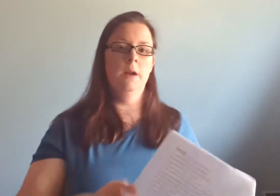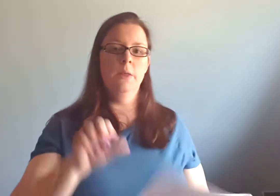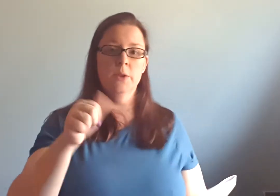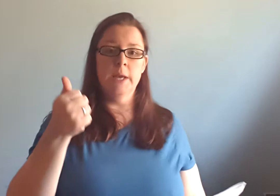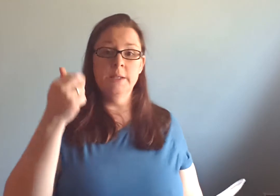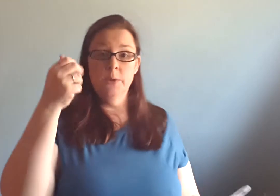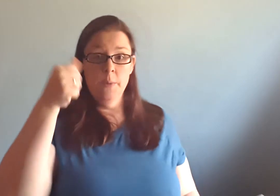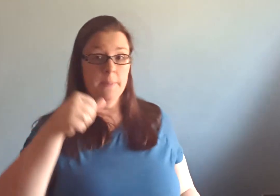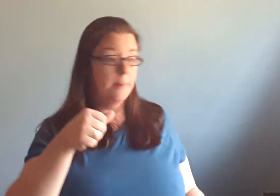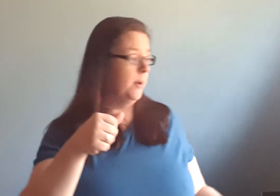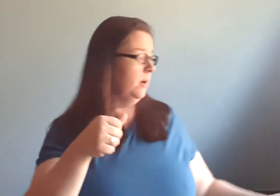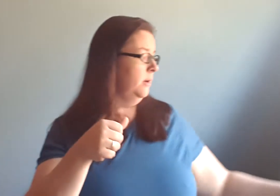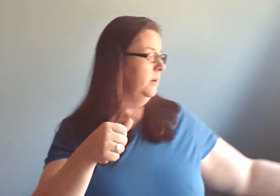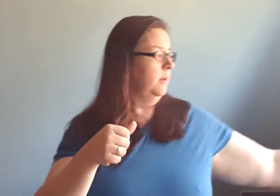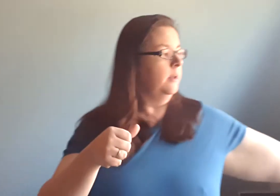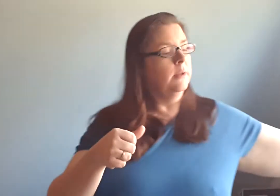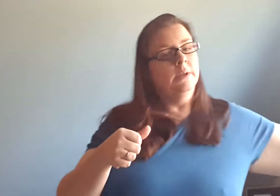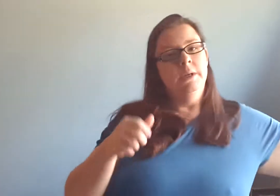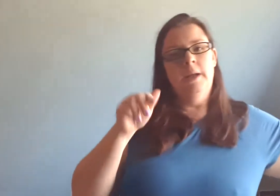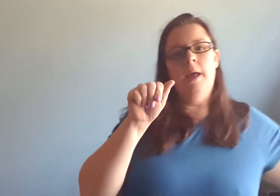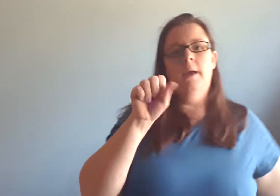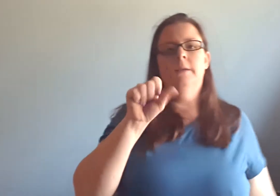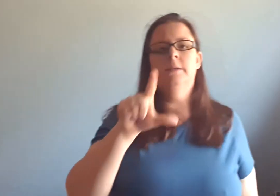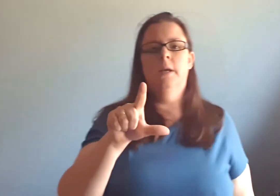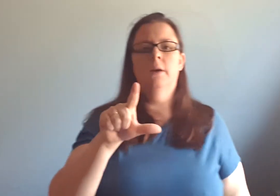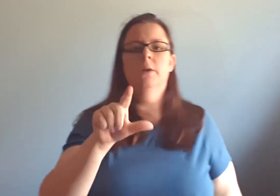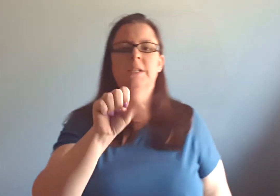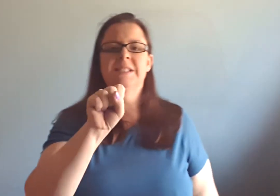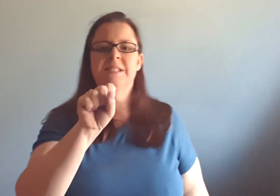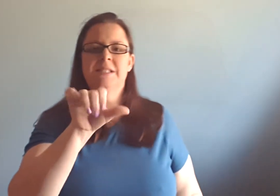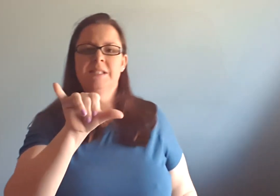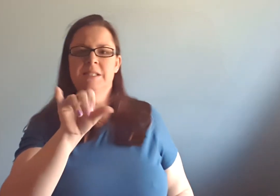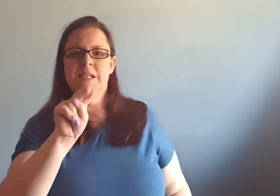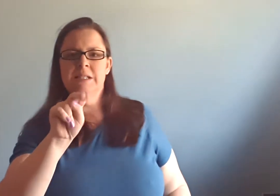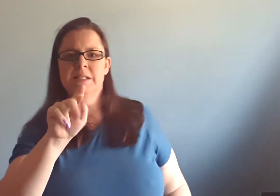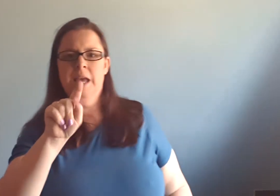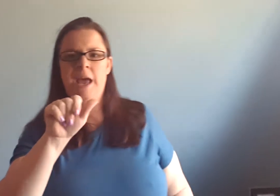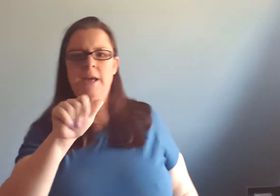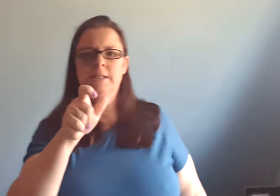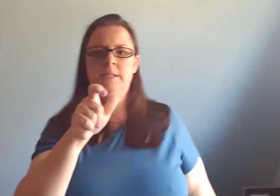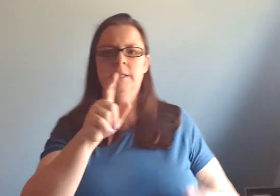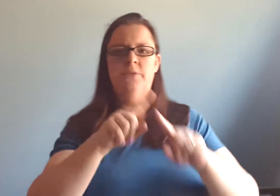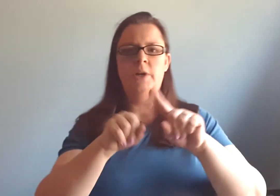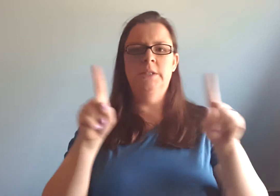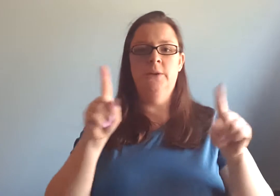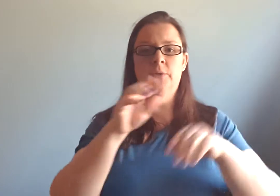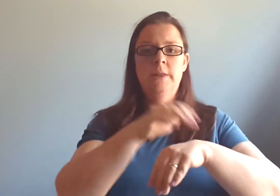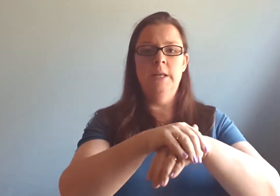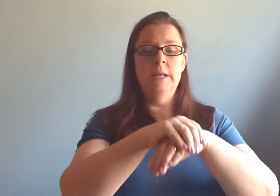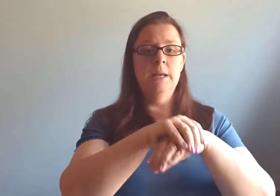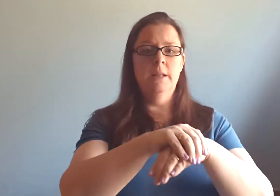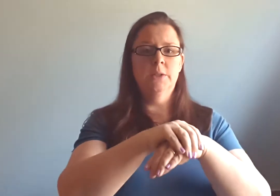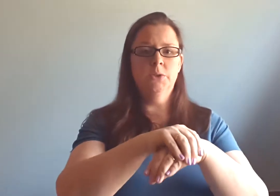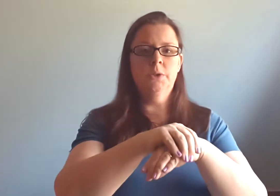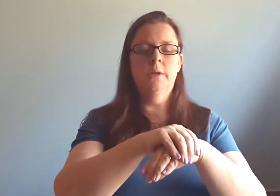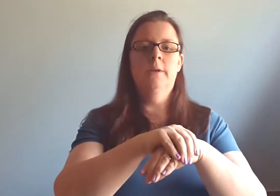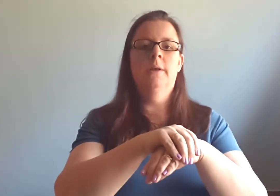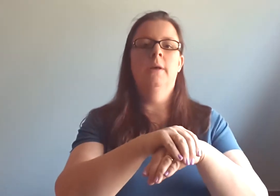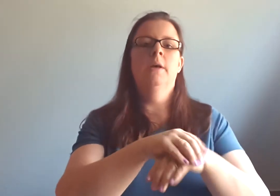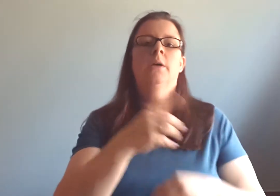Another thing to remember, in ASL, the syntax is very different than English.